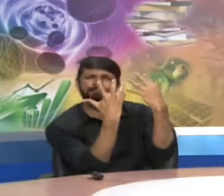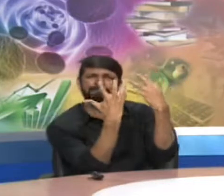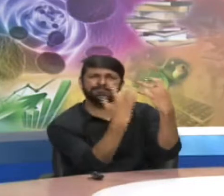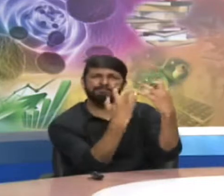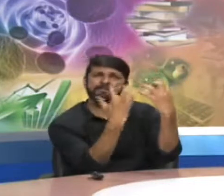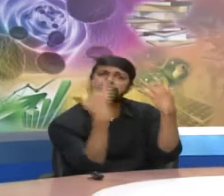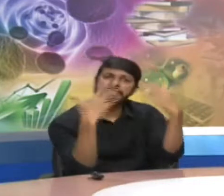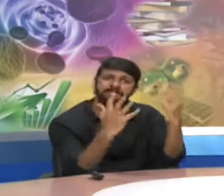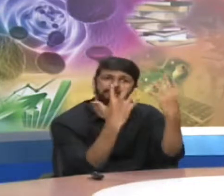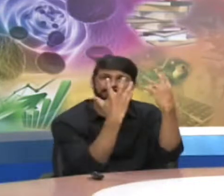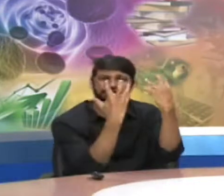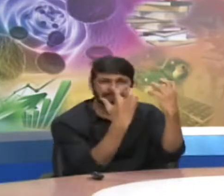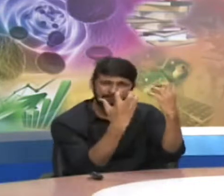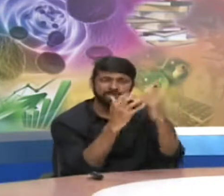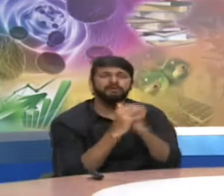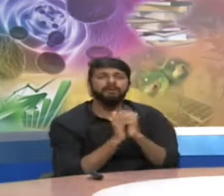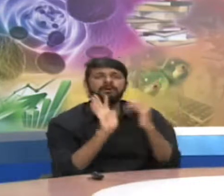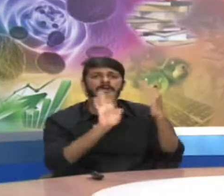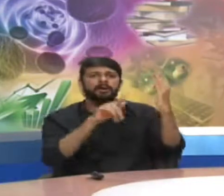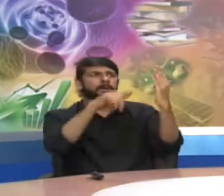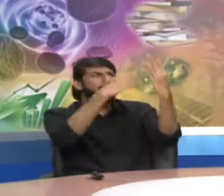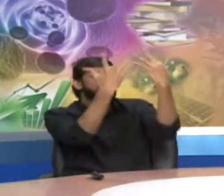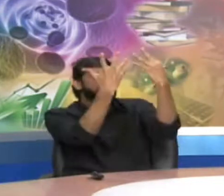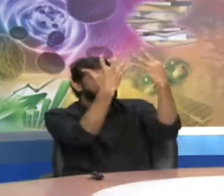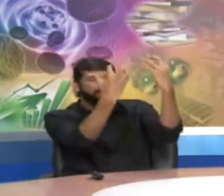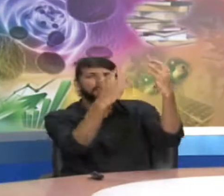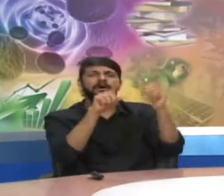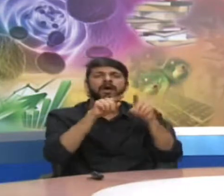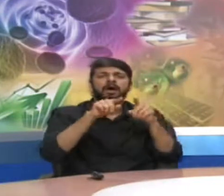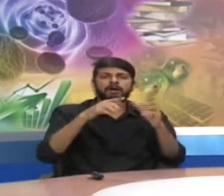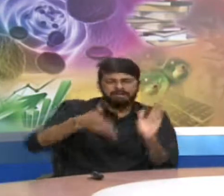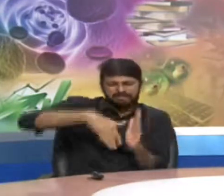followed is done on wet lime plaster.